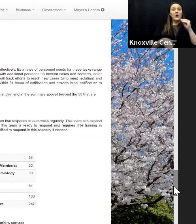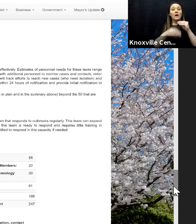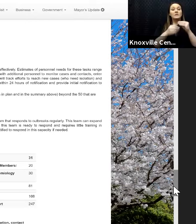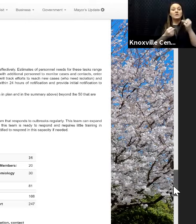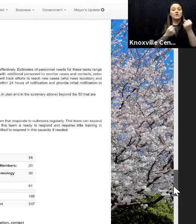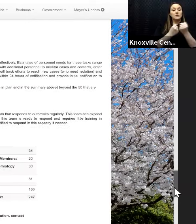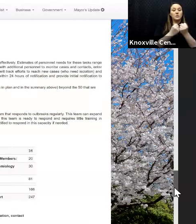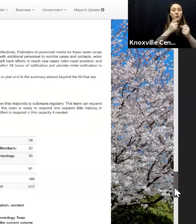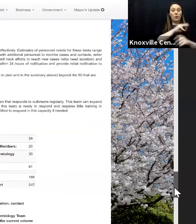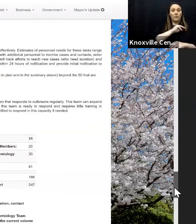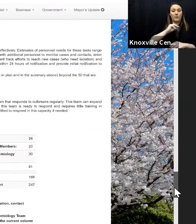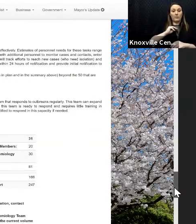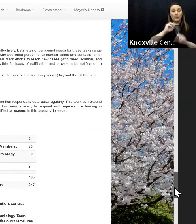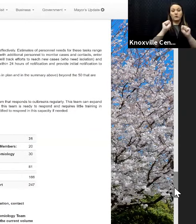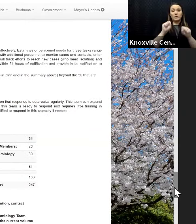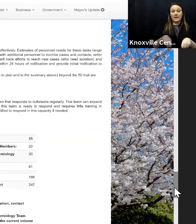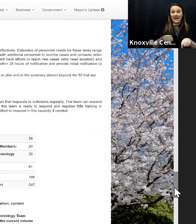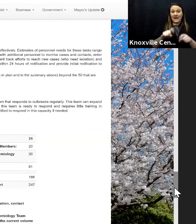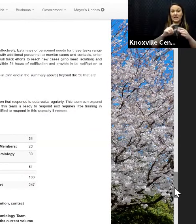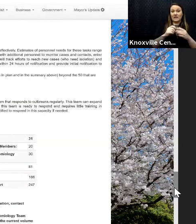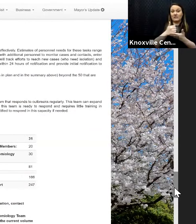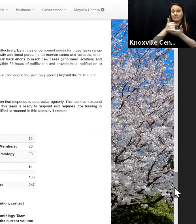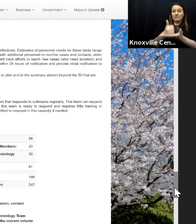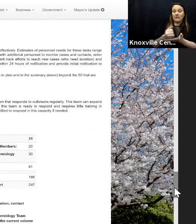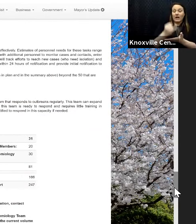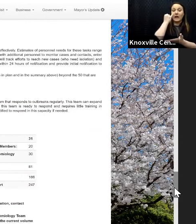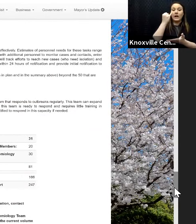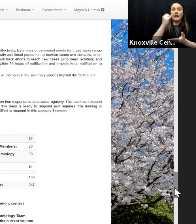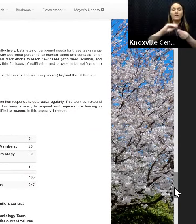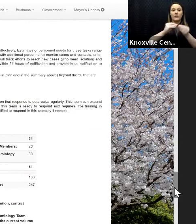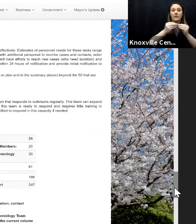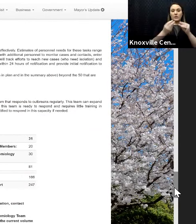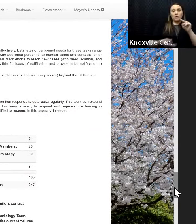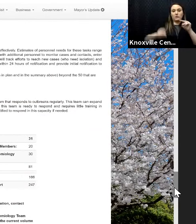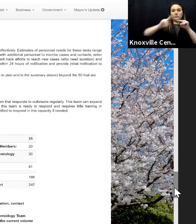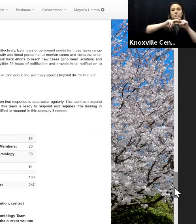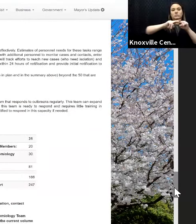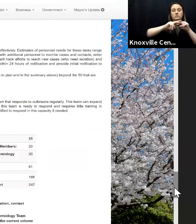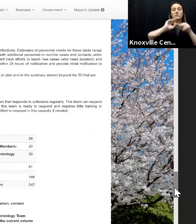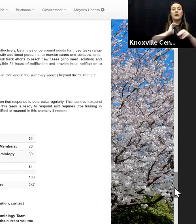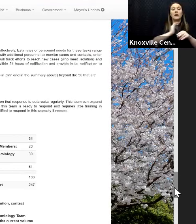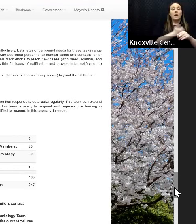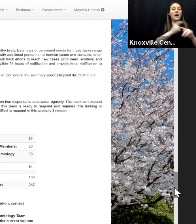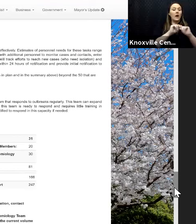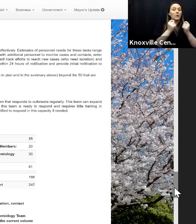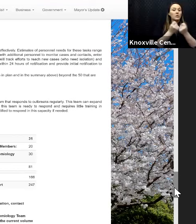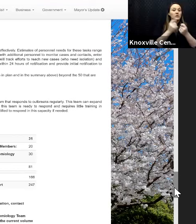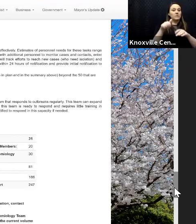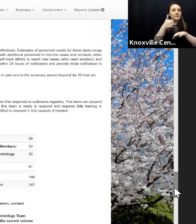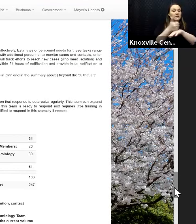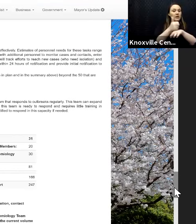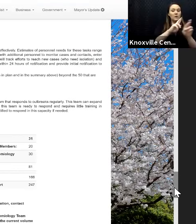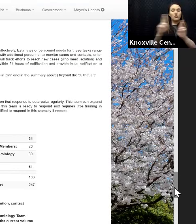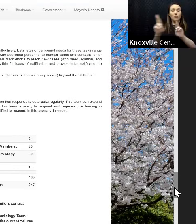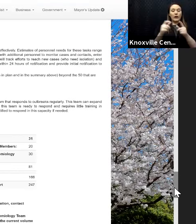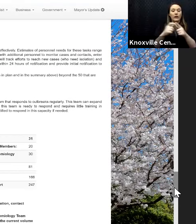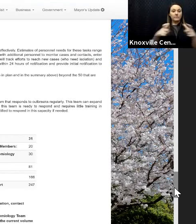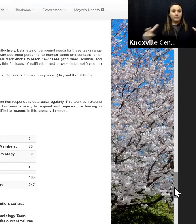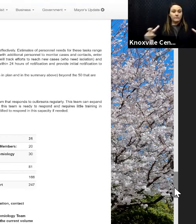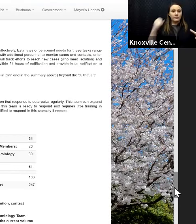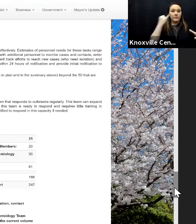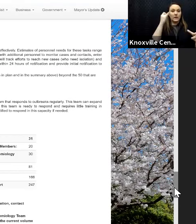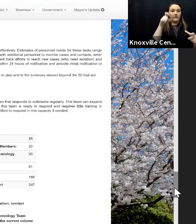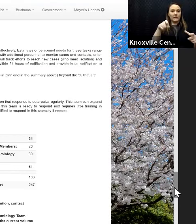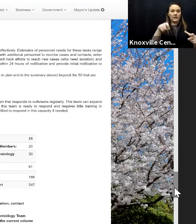that can be activated should case numbers increase. Our teams are designed to be expanded as needs arise, but the upper